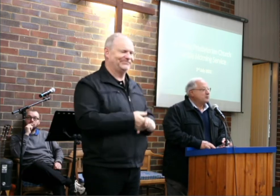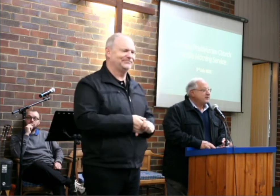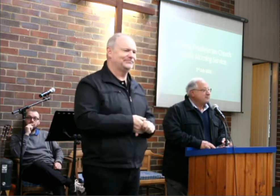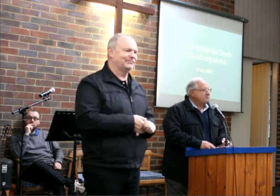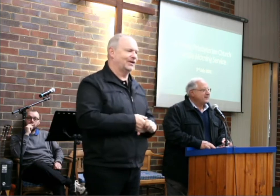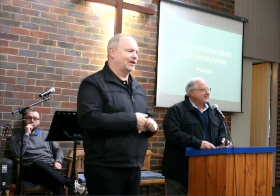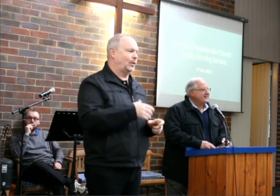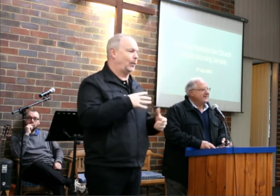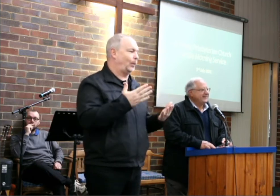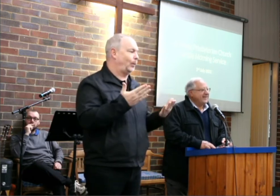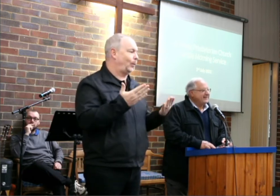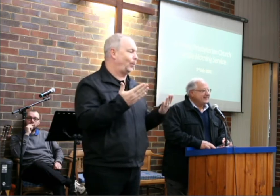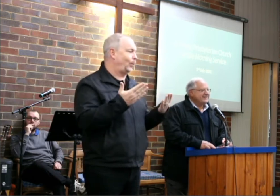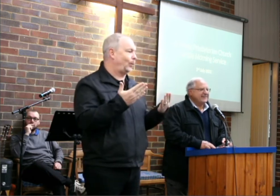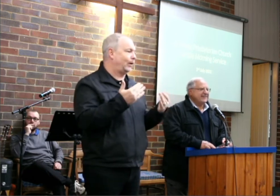we welcome